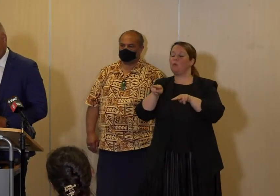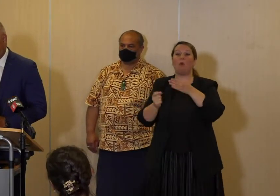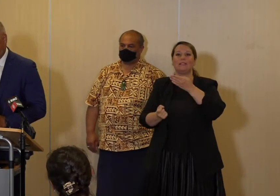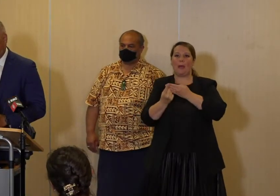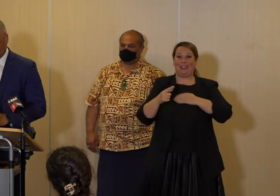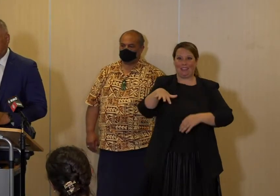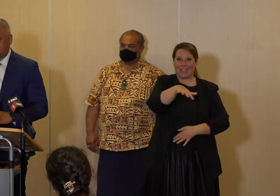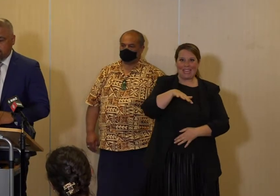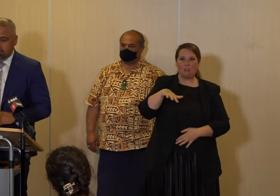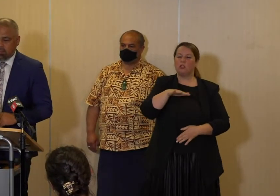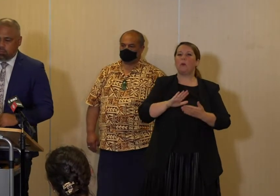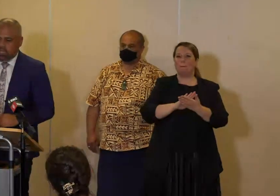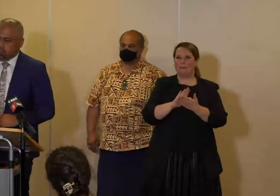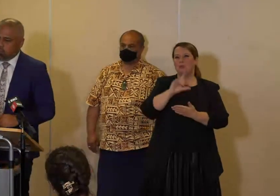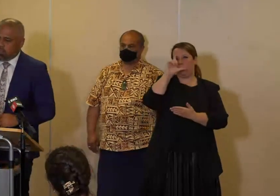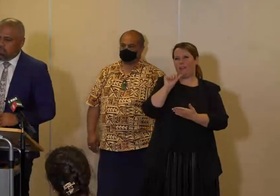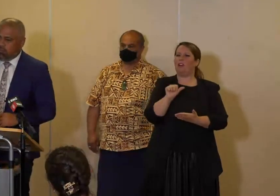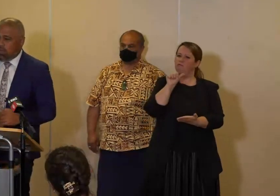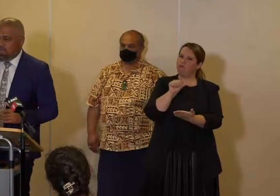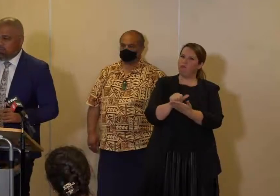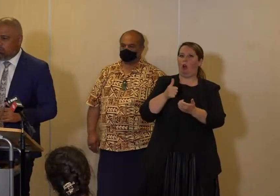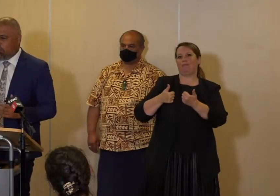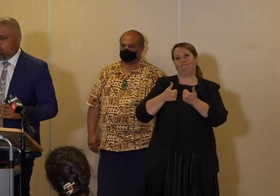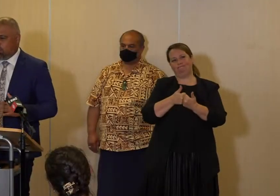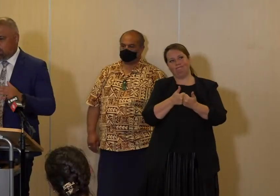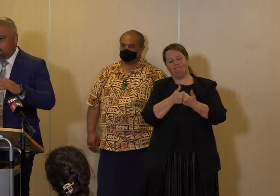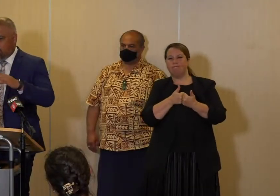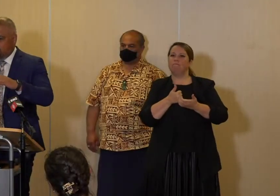into those spaces. We are talking right